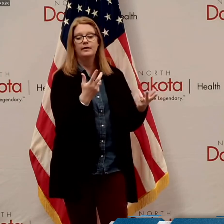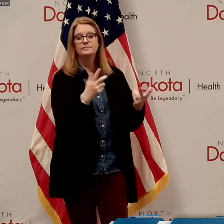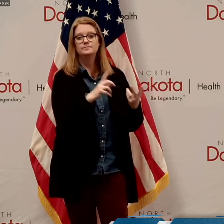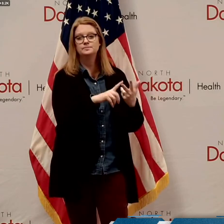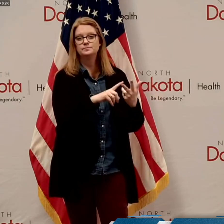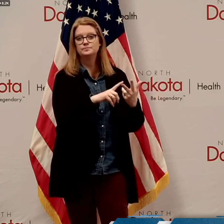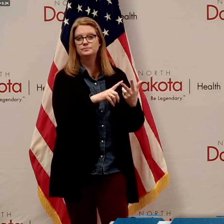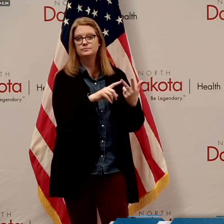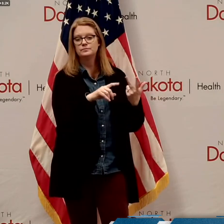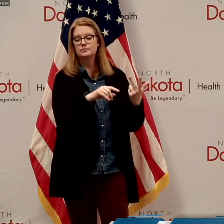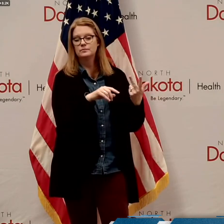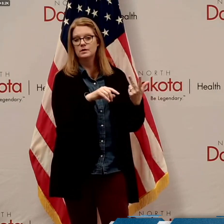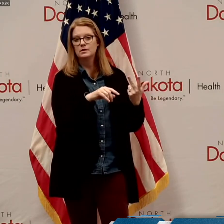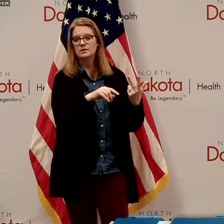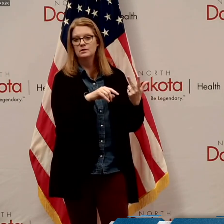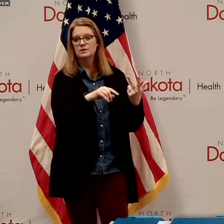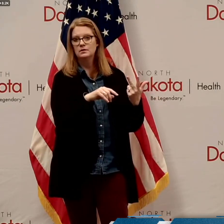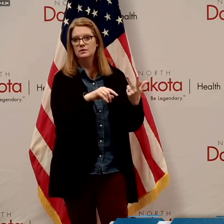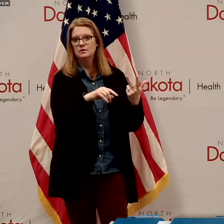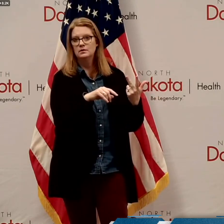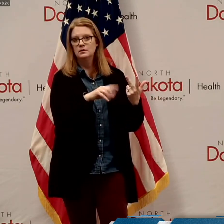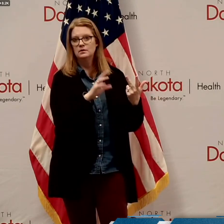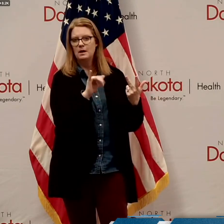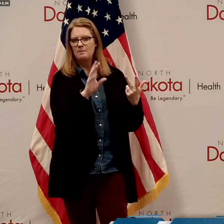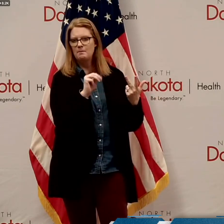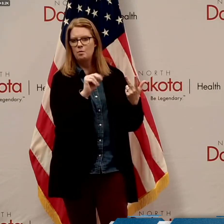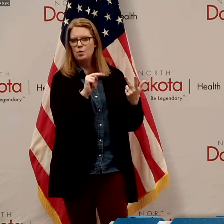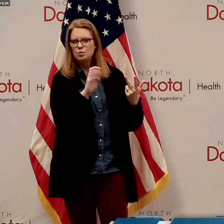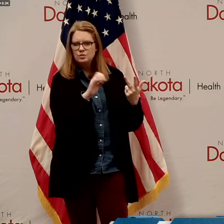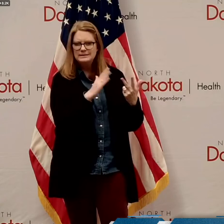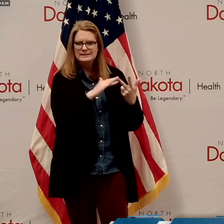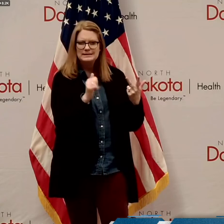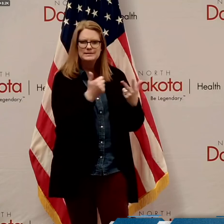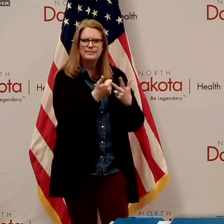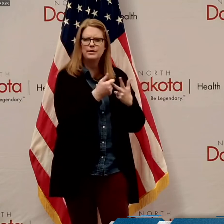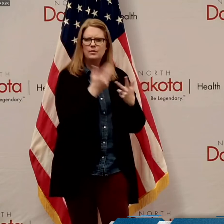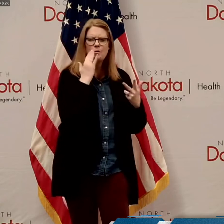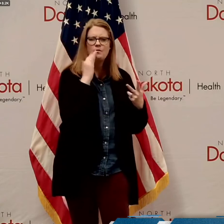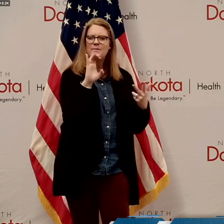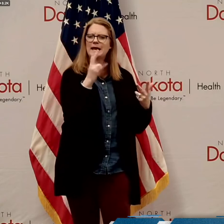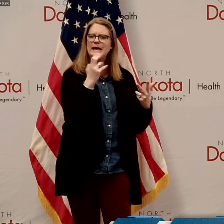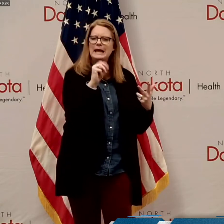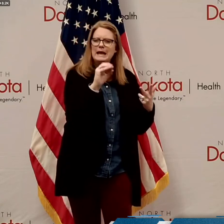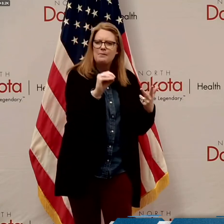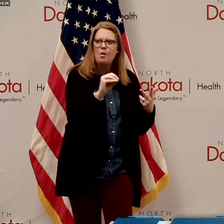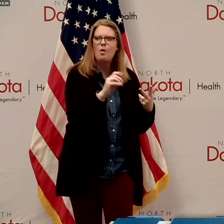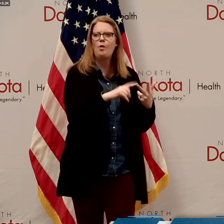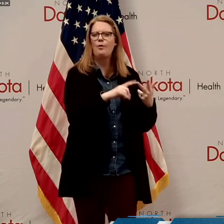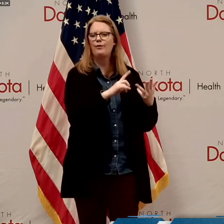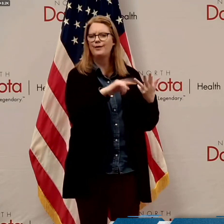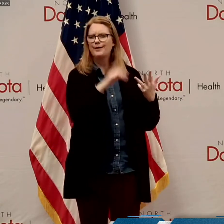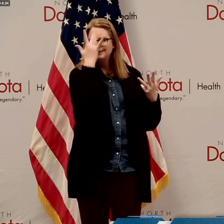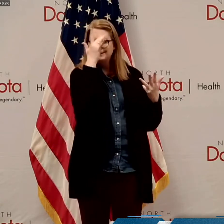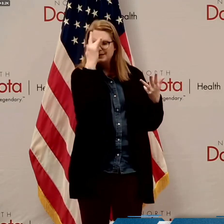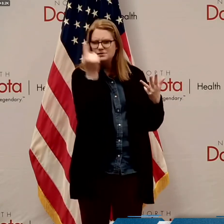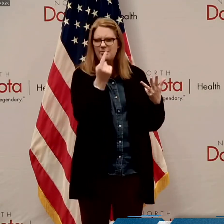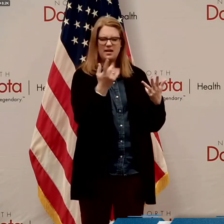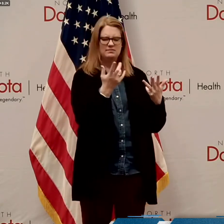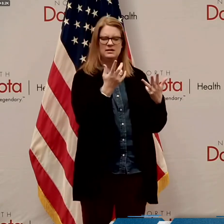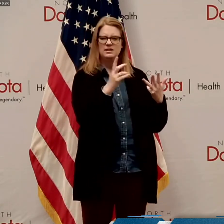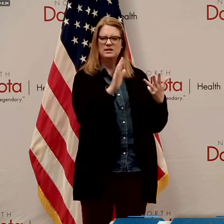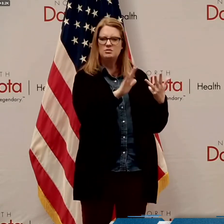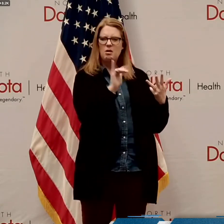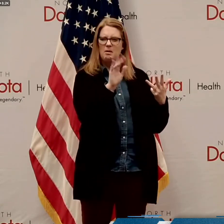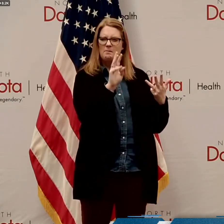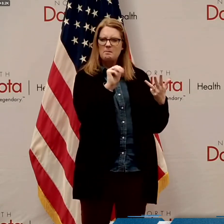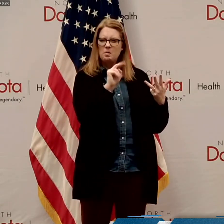you've got an immune system that's been hampered, whether that's chemotherapy, whether that's through some disease, if you're